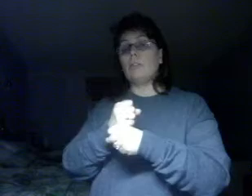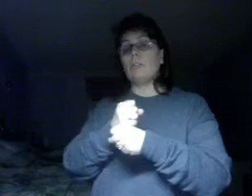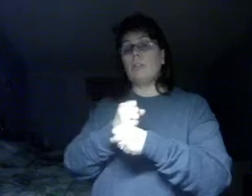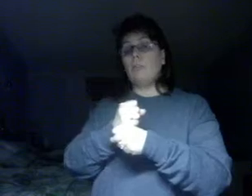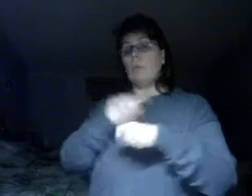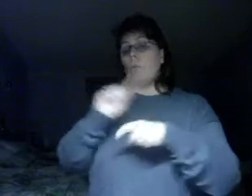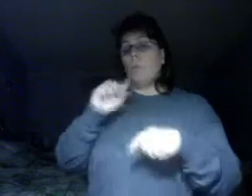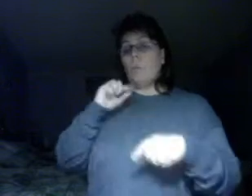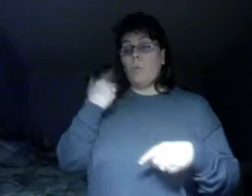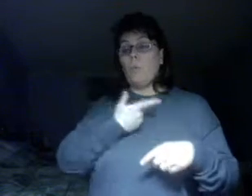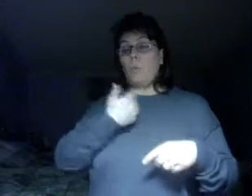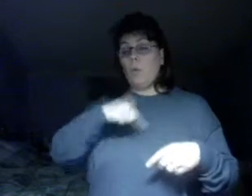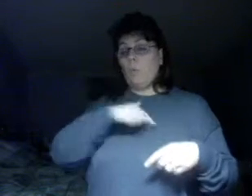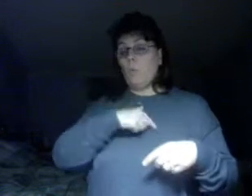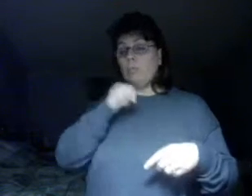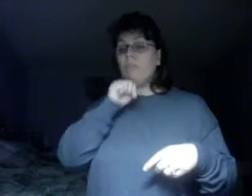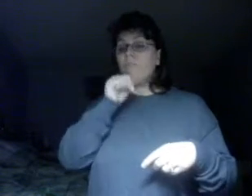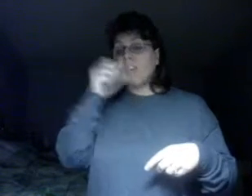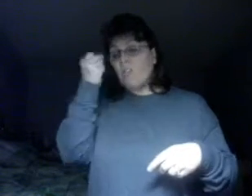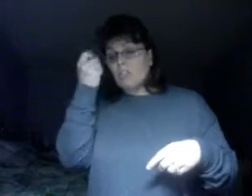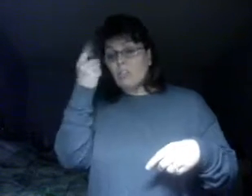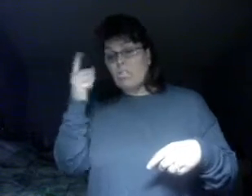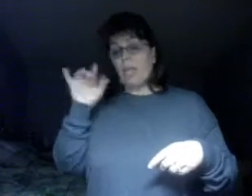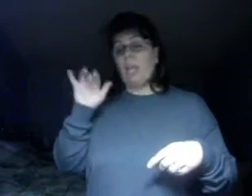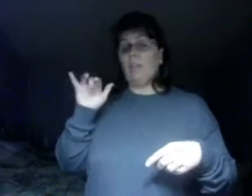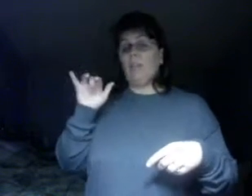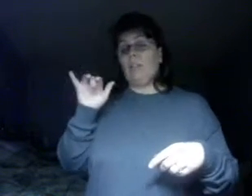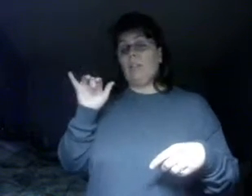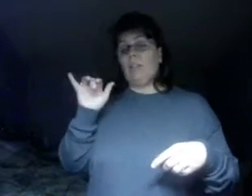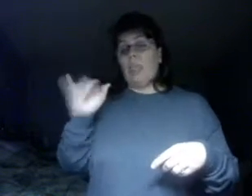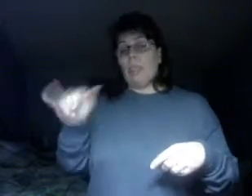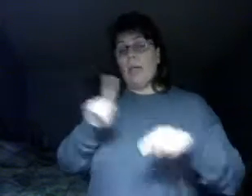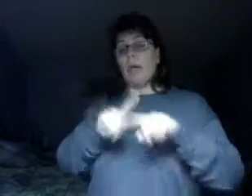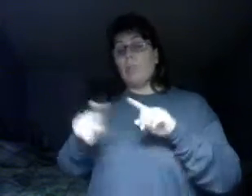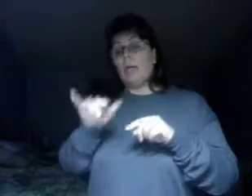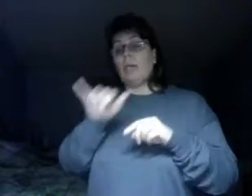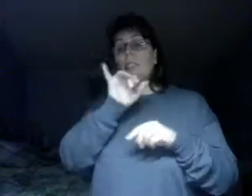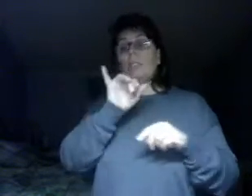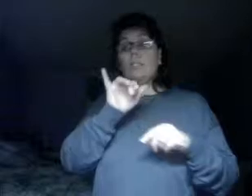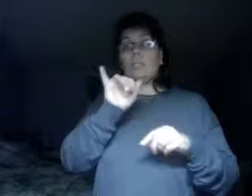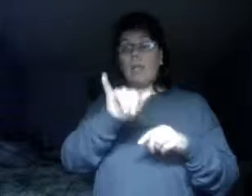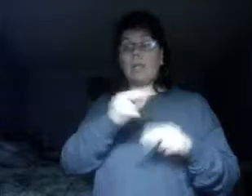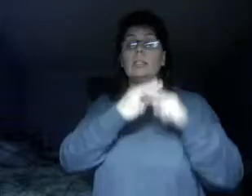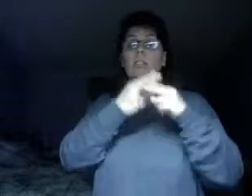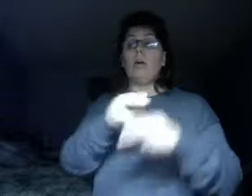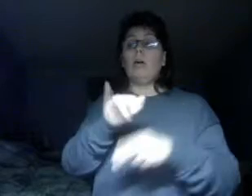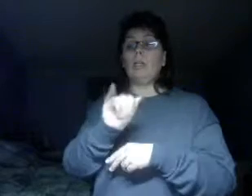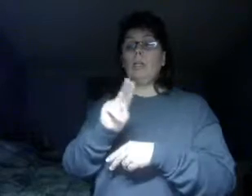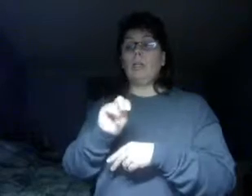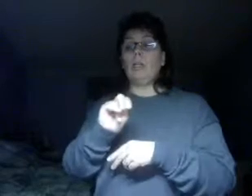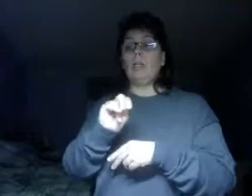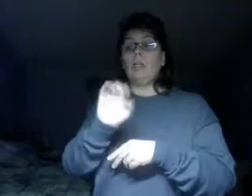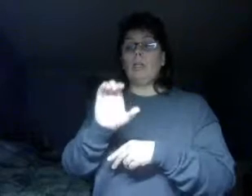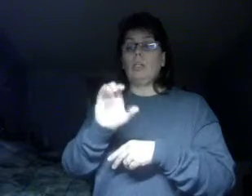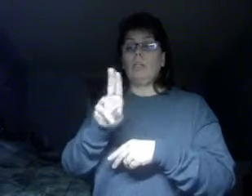prognosis. That's the incubation period. A few things about the word incubation. It does not mean that the virus